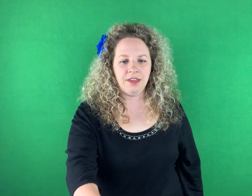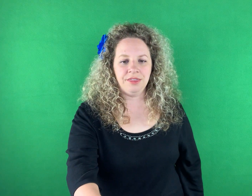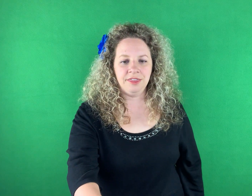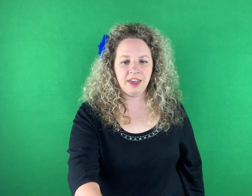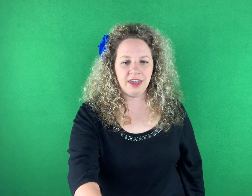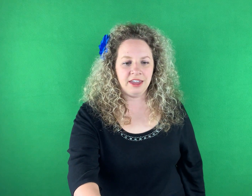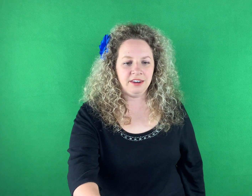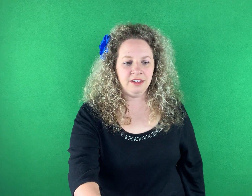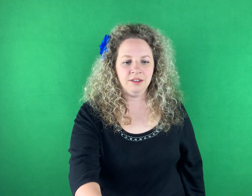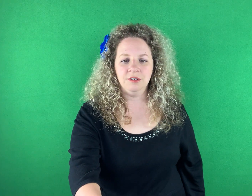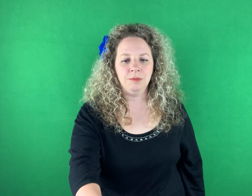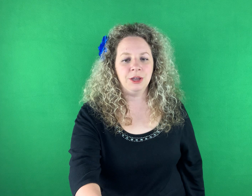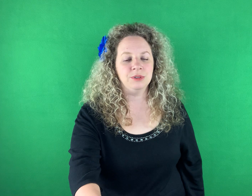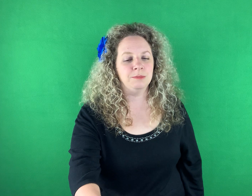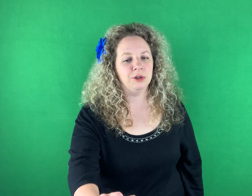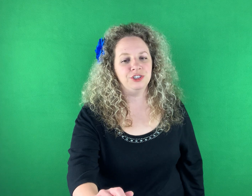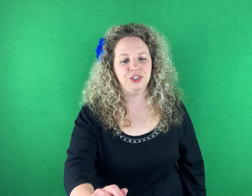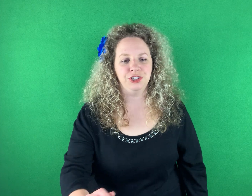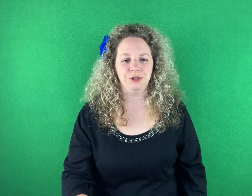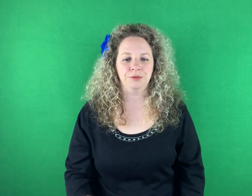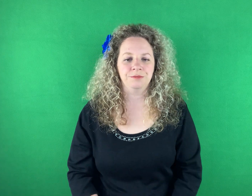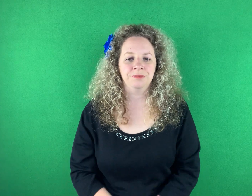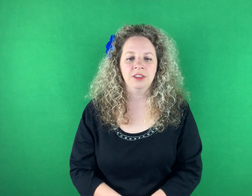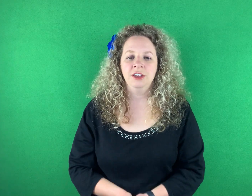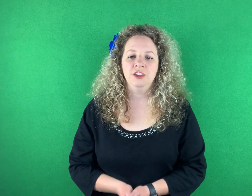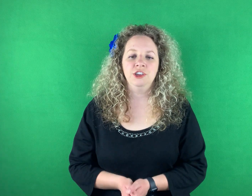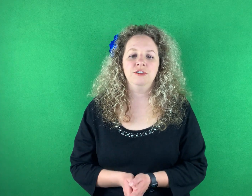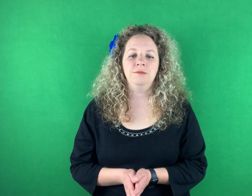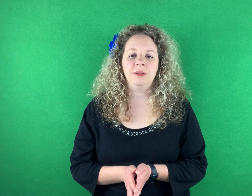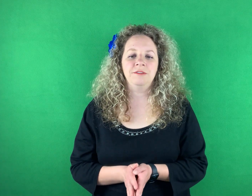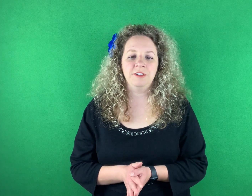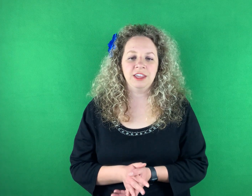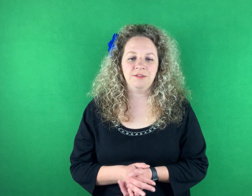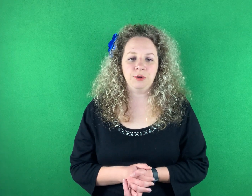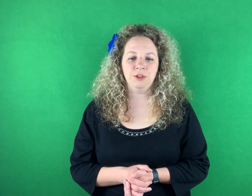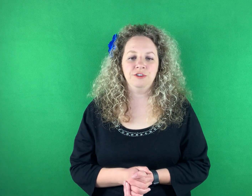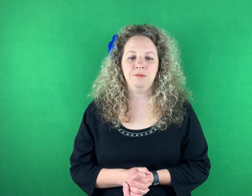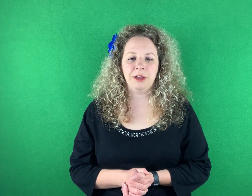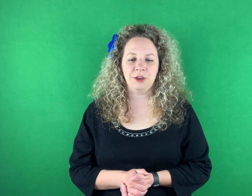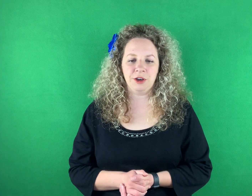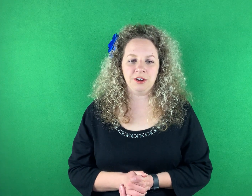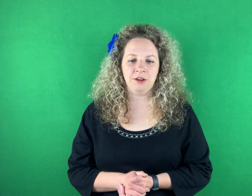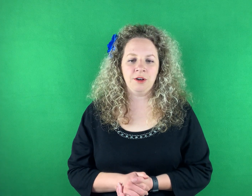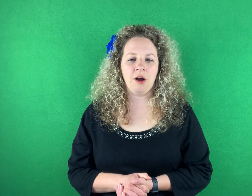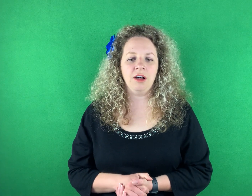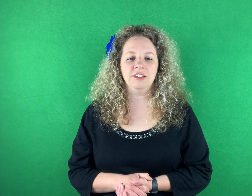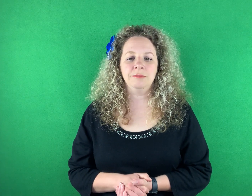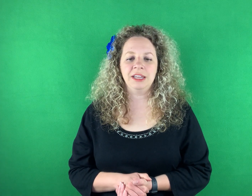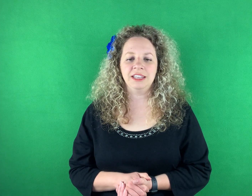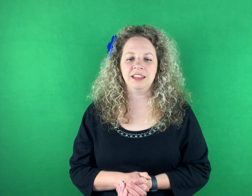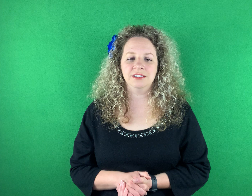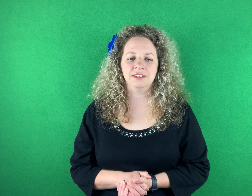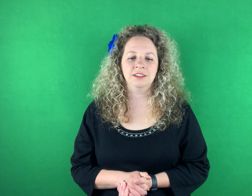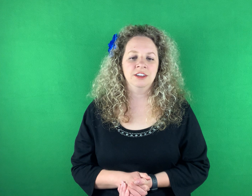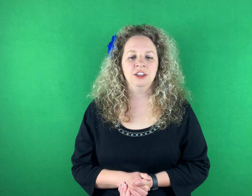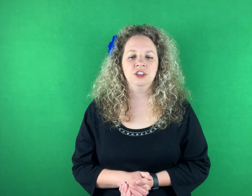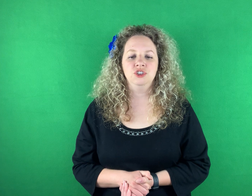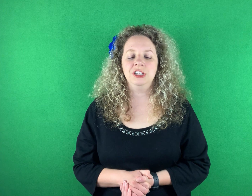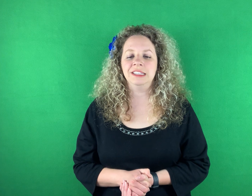And then we go to bridge 2. You've been faithful, you've been good all of my days. Jesus,